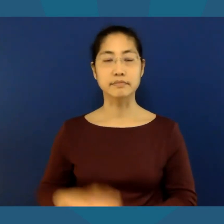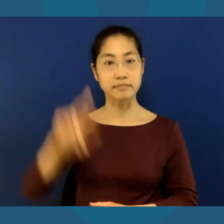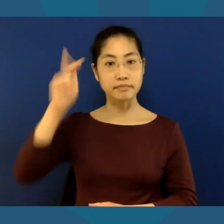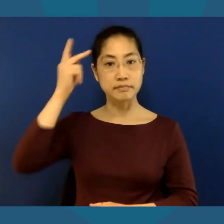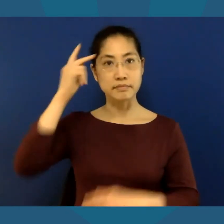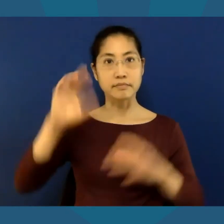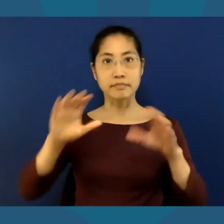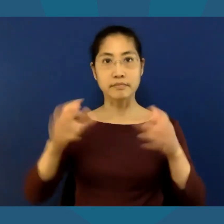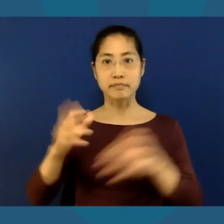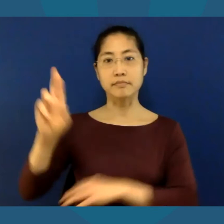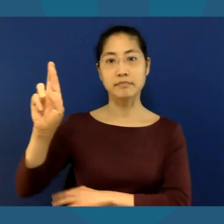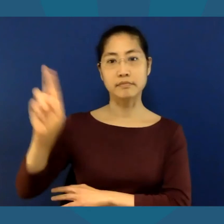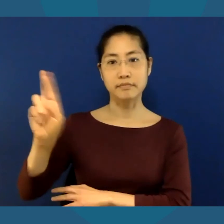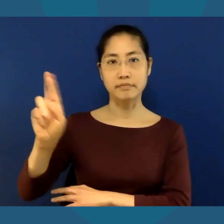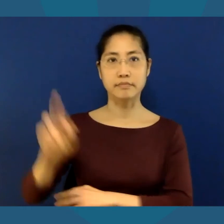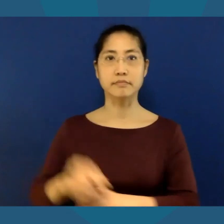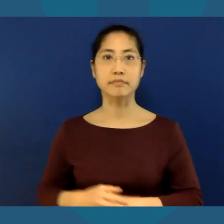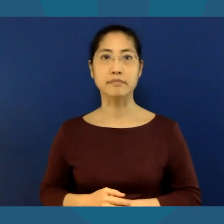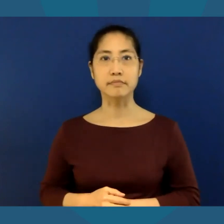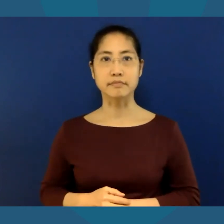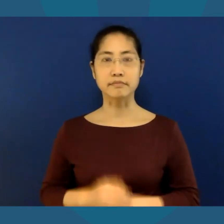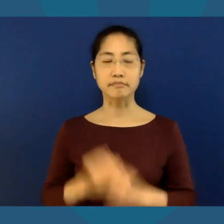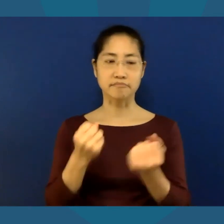Party, Republican.